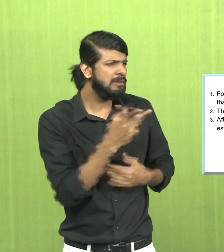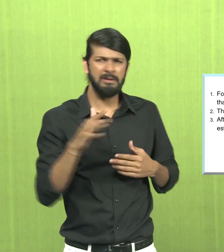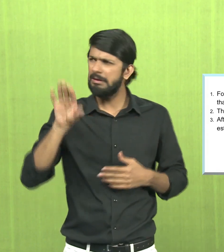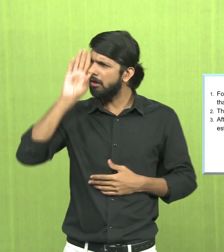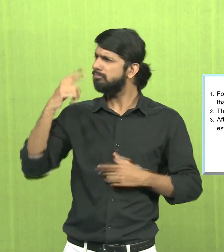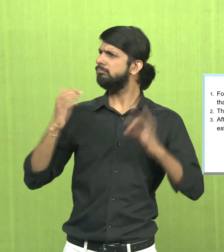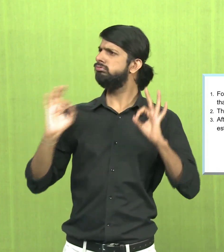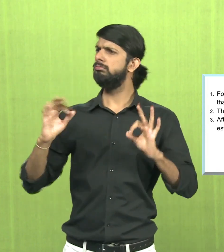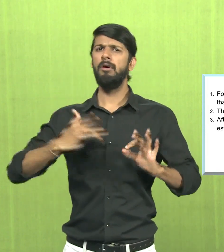embraces